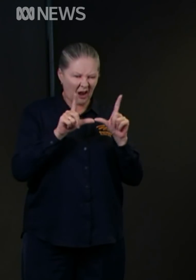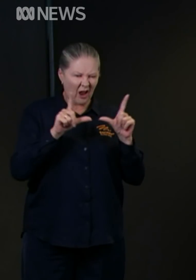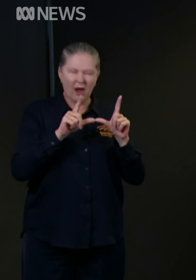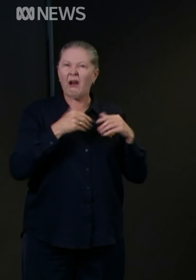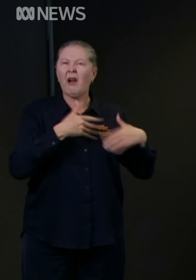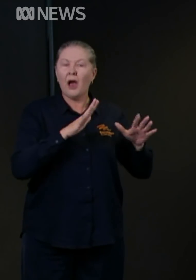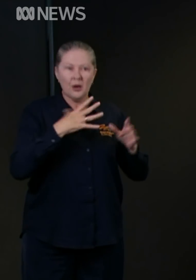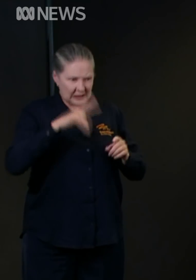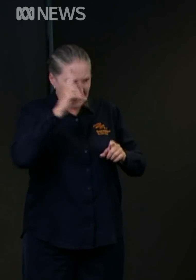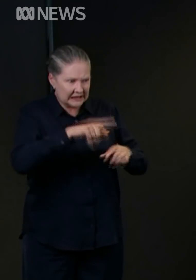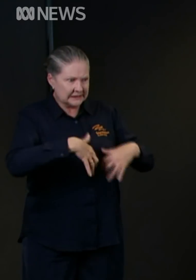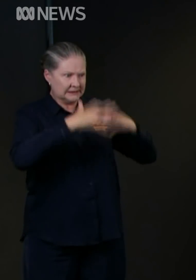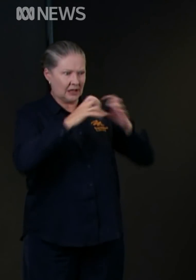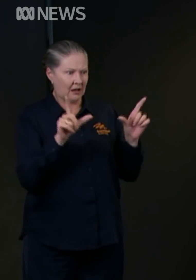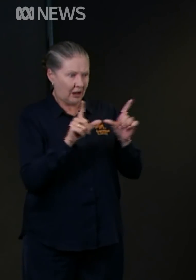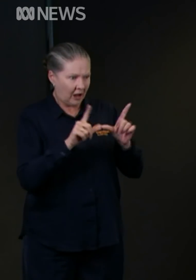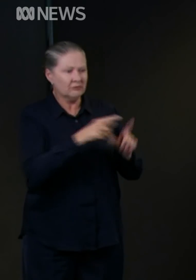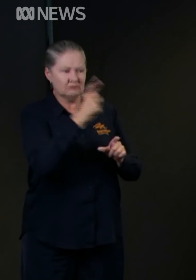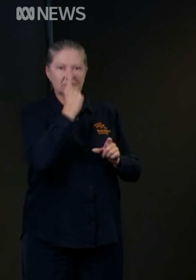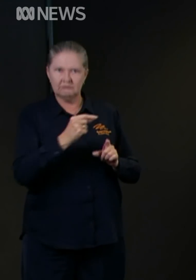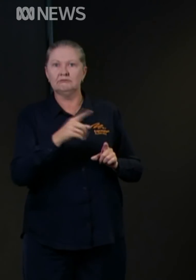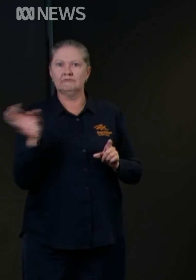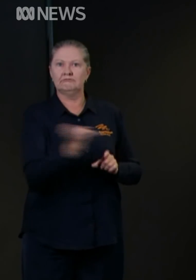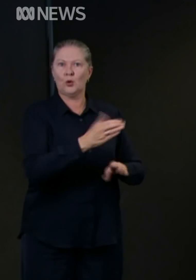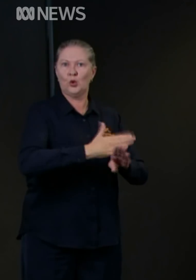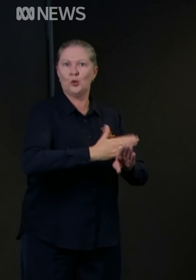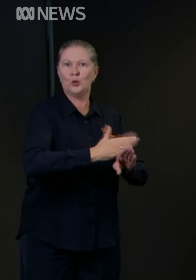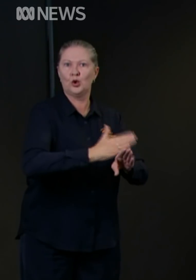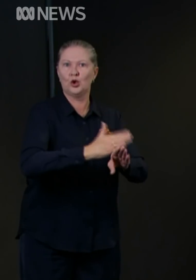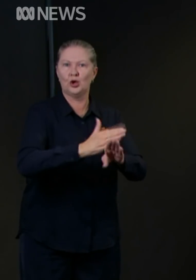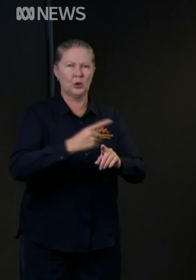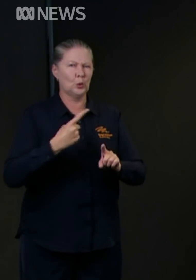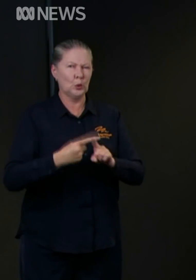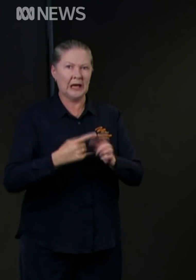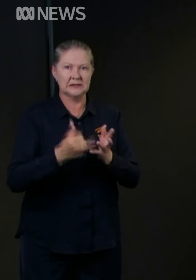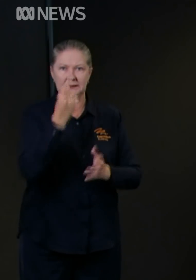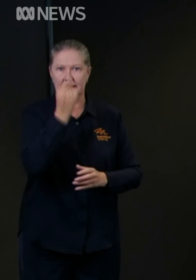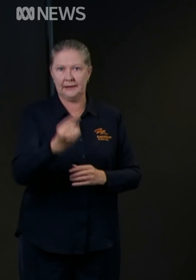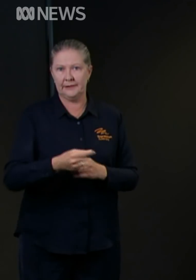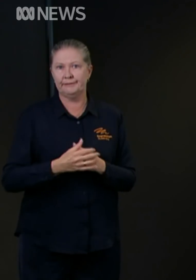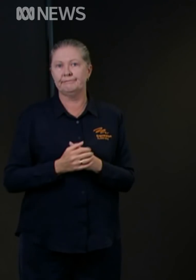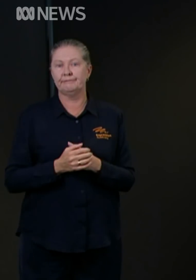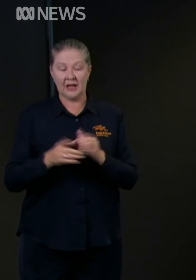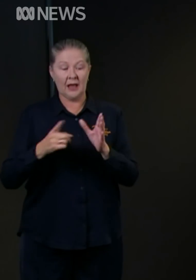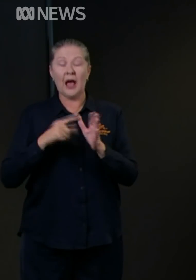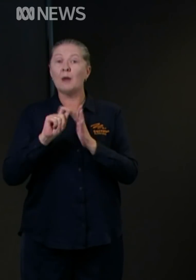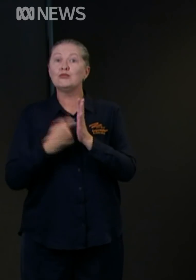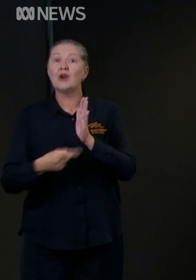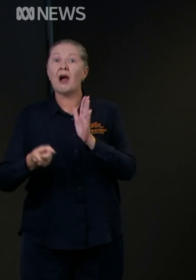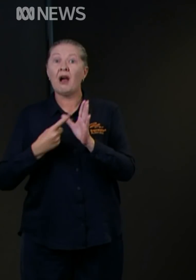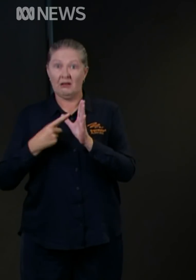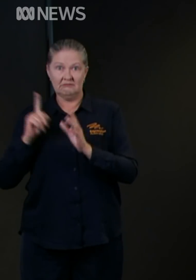cut through all the red tape and be able to bring these people back online as quickly as possible. So APRA is contacting